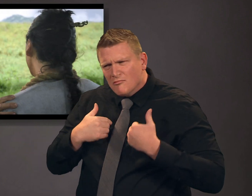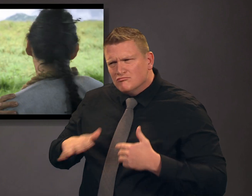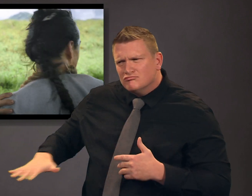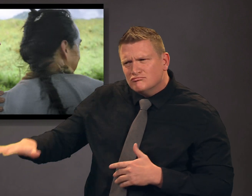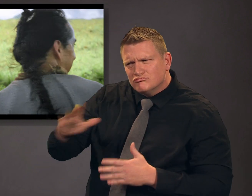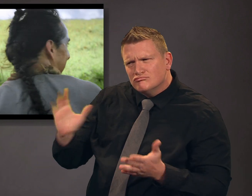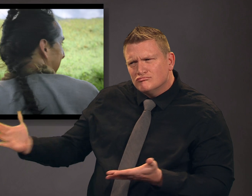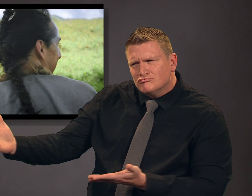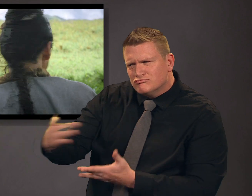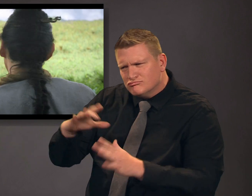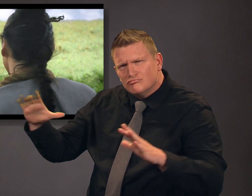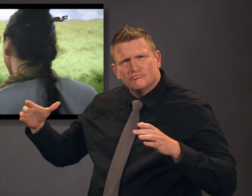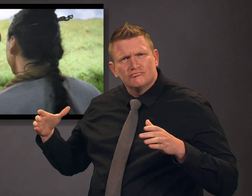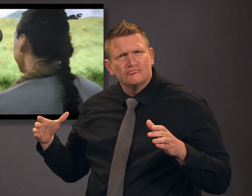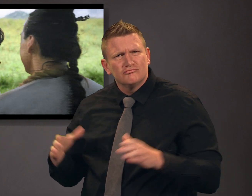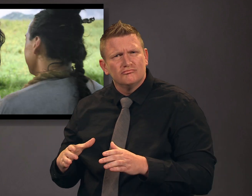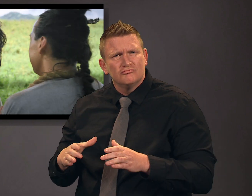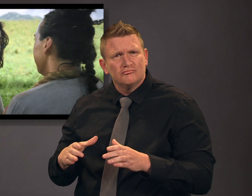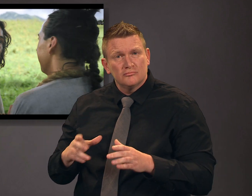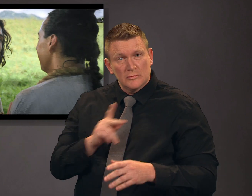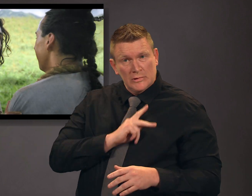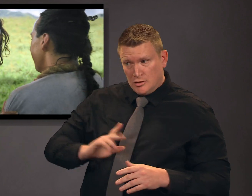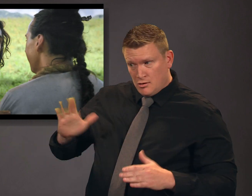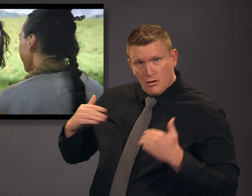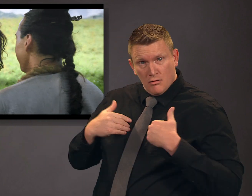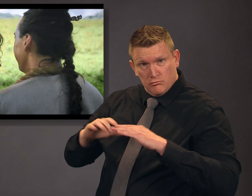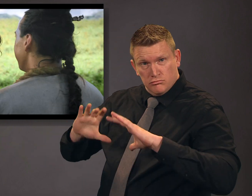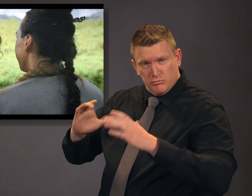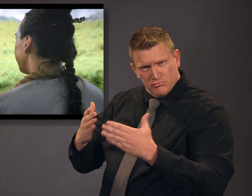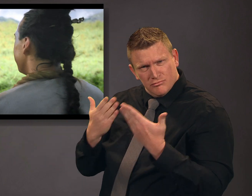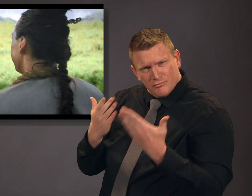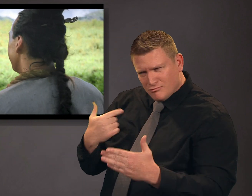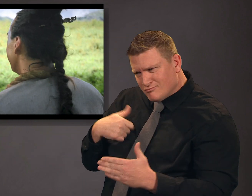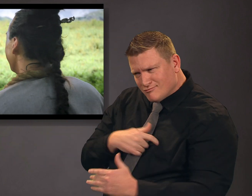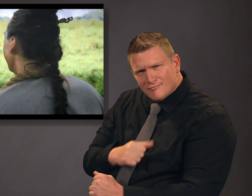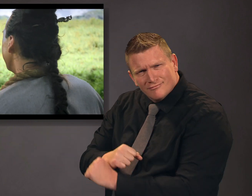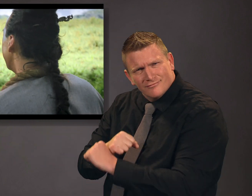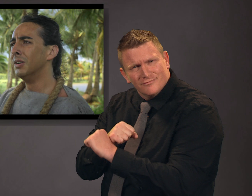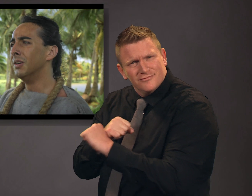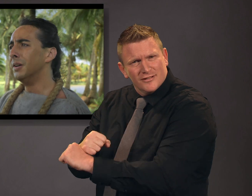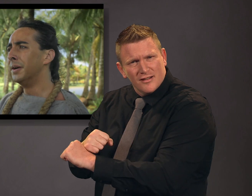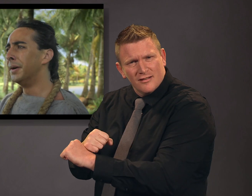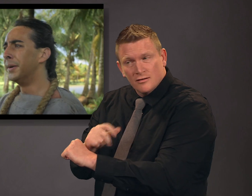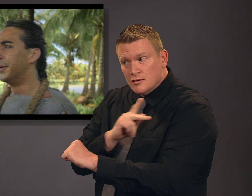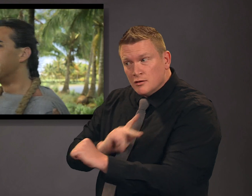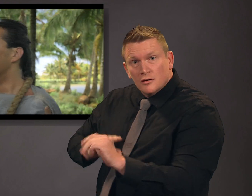We will preserve the flocks unto the king, and he will not slay us.